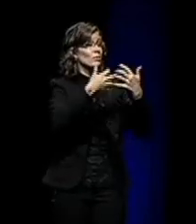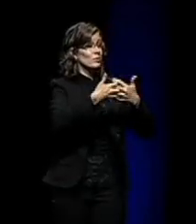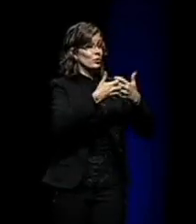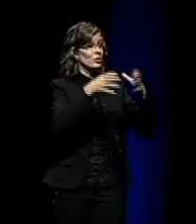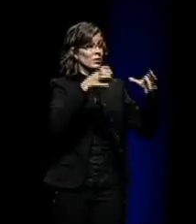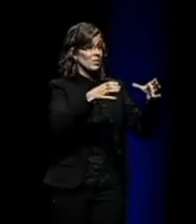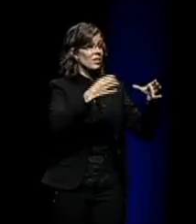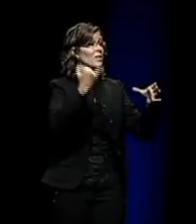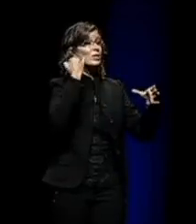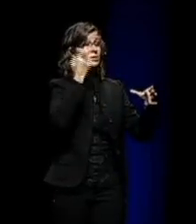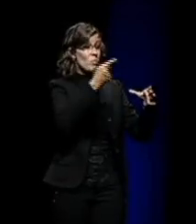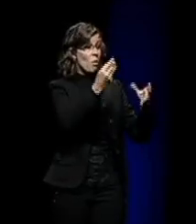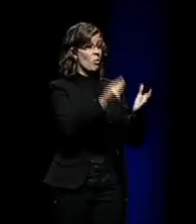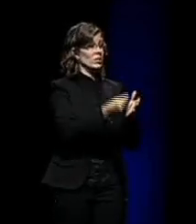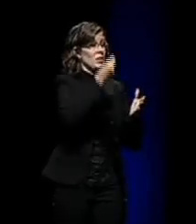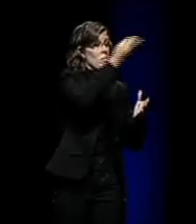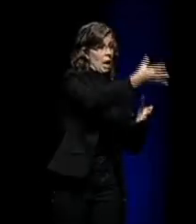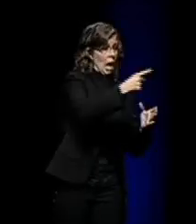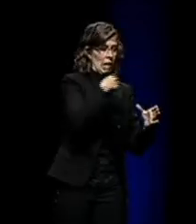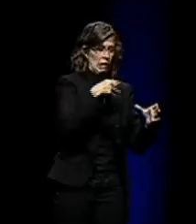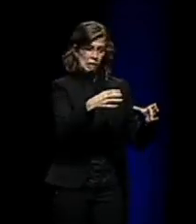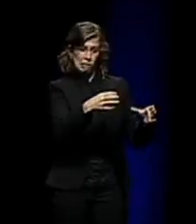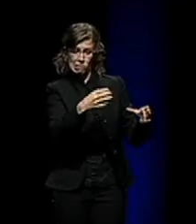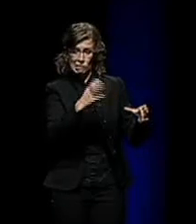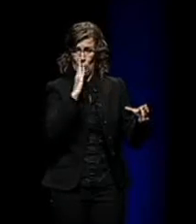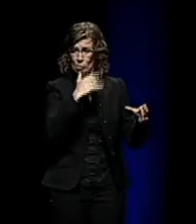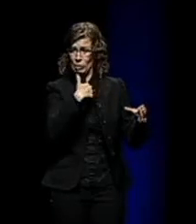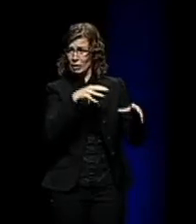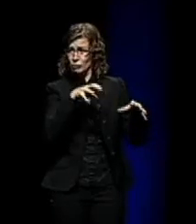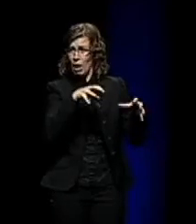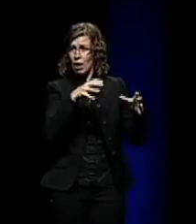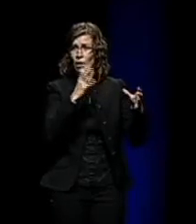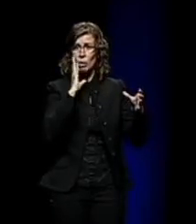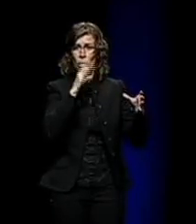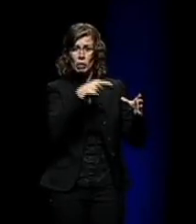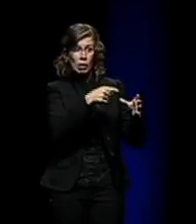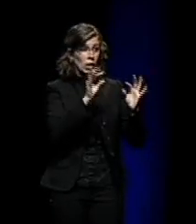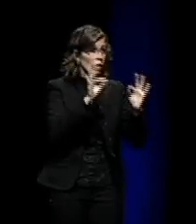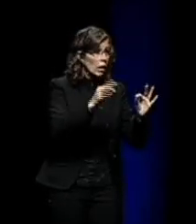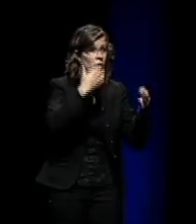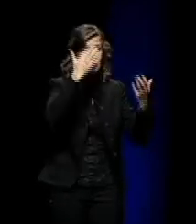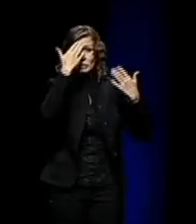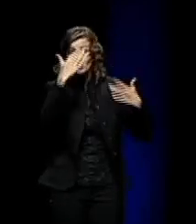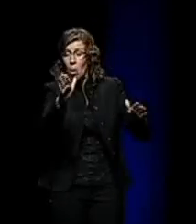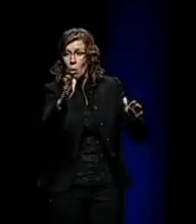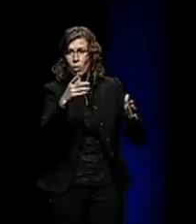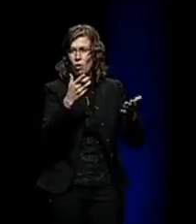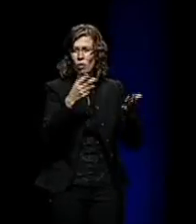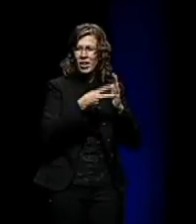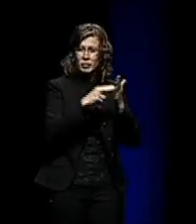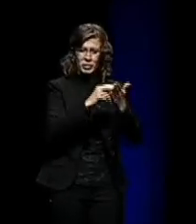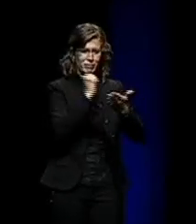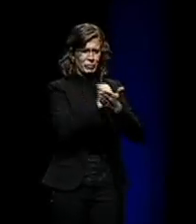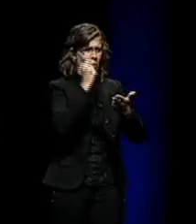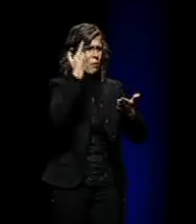then you're not going to do it. You're going to say, I don't care, the UL means nothing. Well, we don't want the NIC to mean nothing. We want that to be